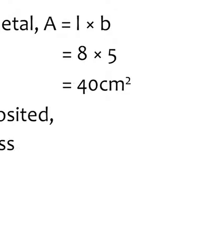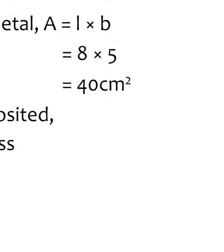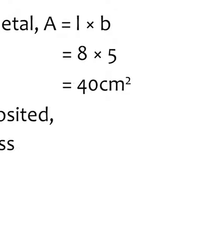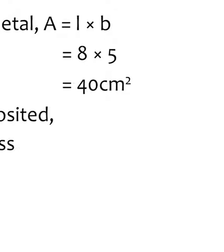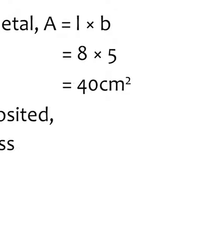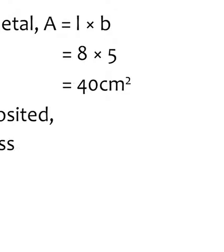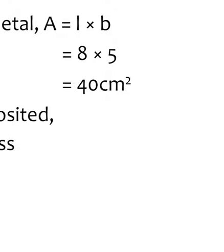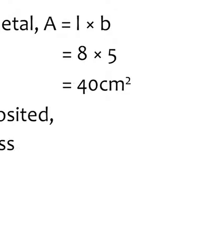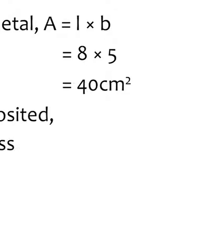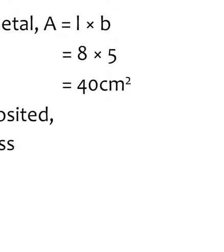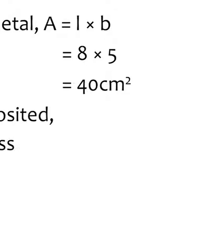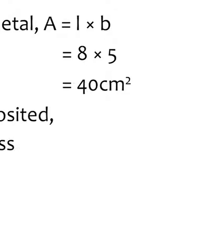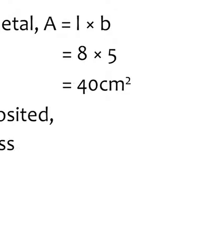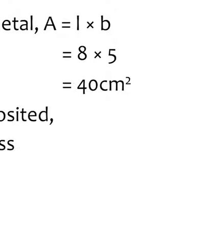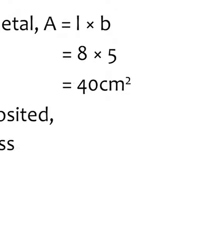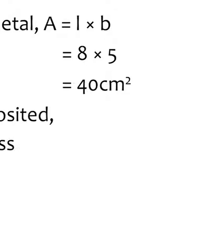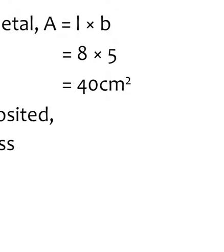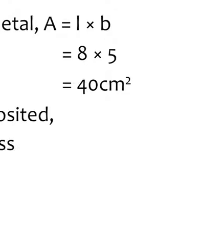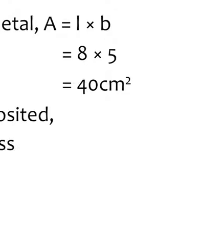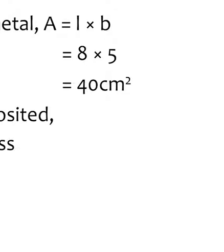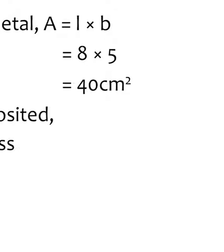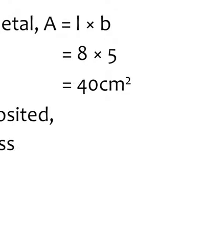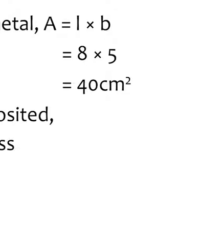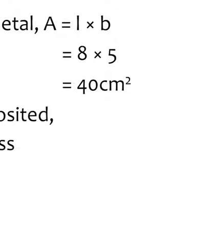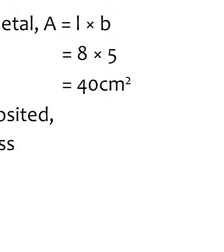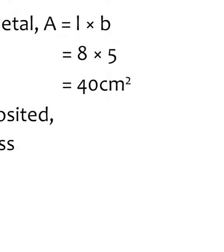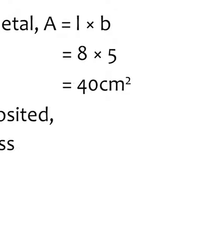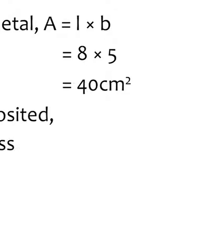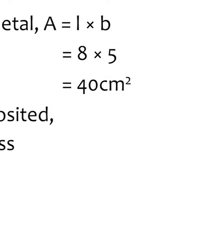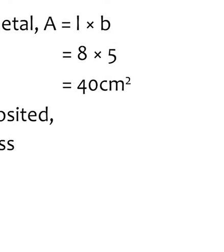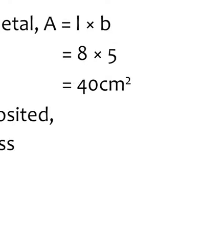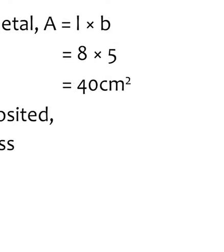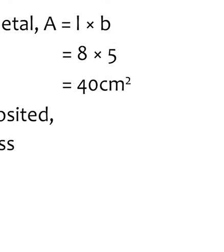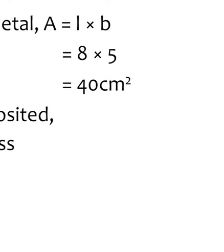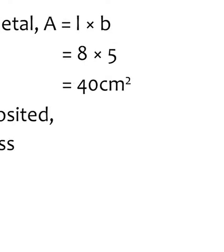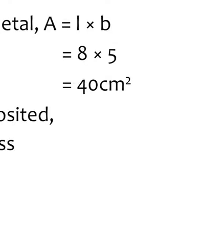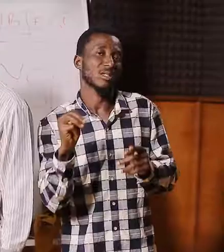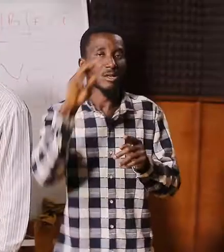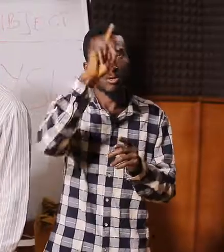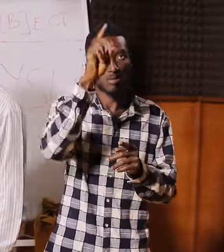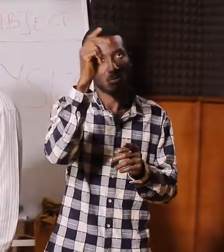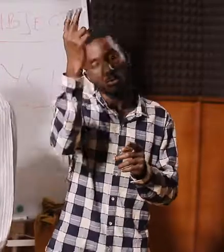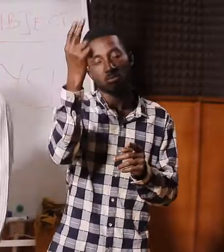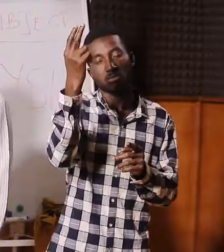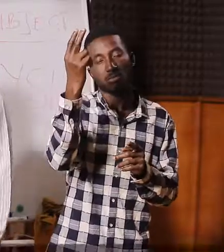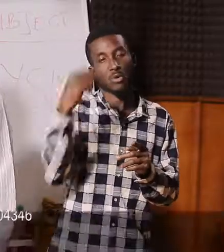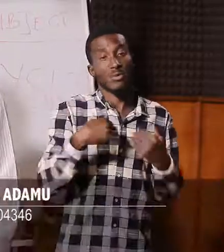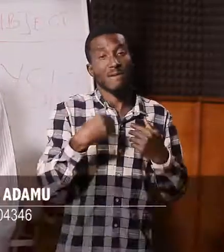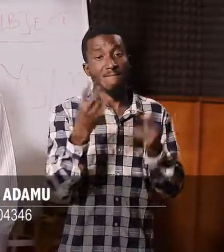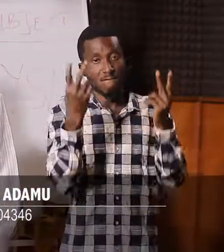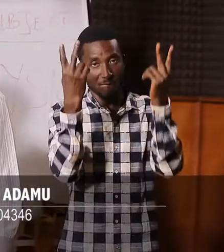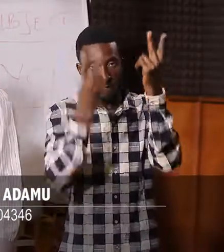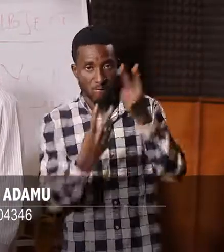0.15, and that gives us V to be equals to 0.6 centimeters cube. So now we have